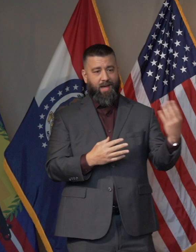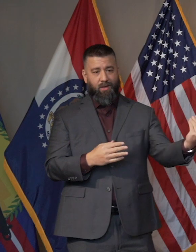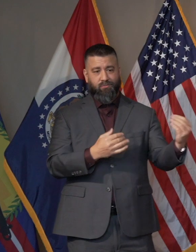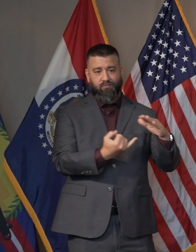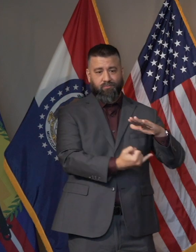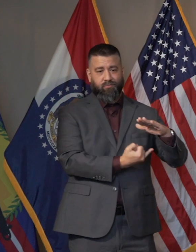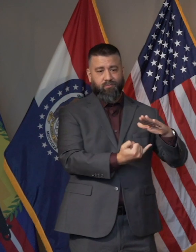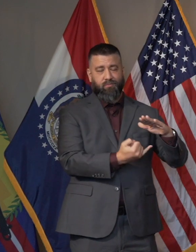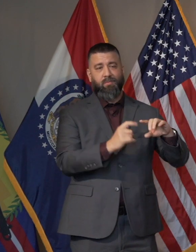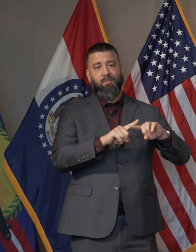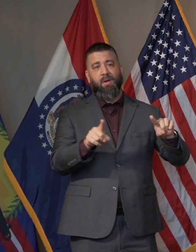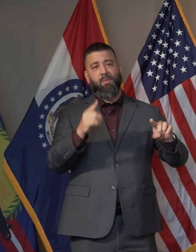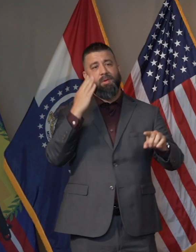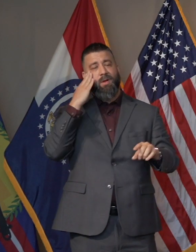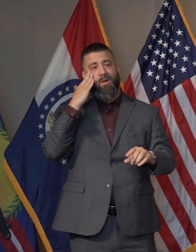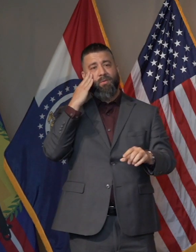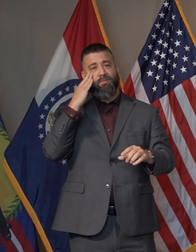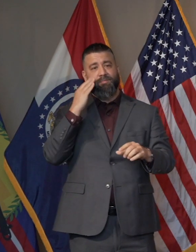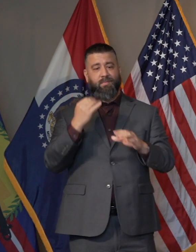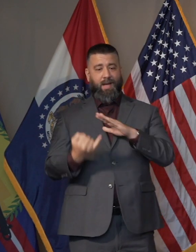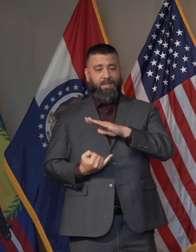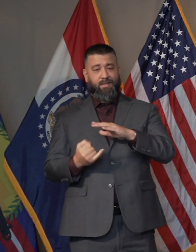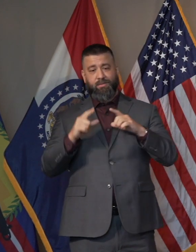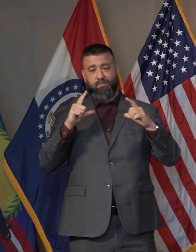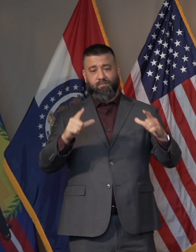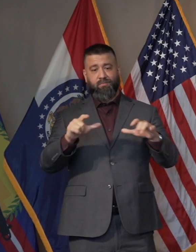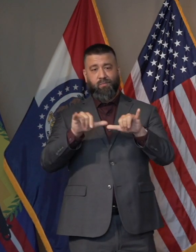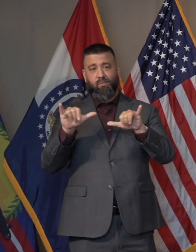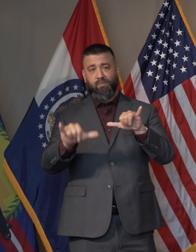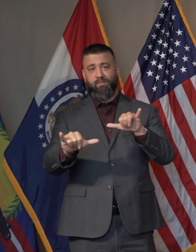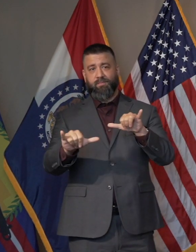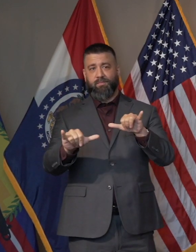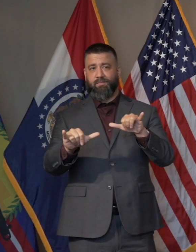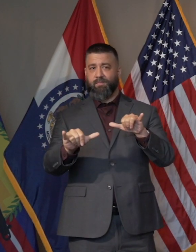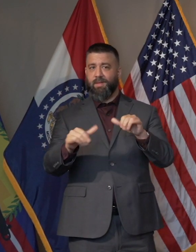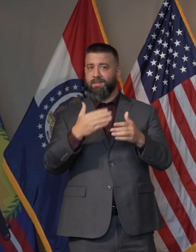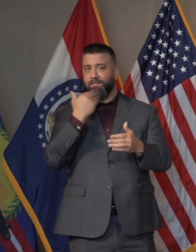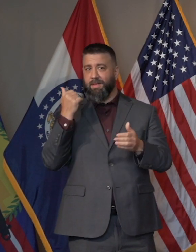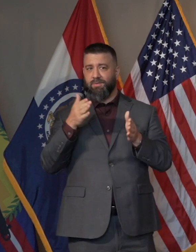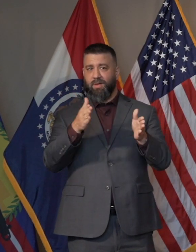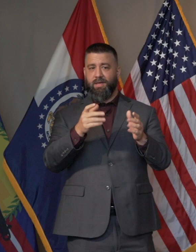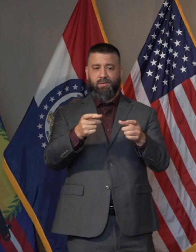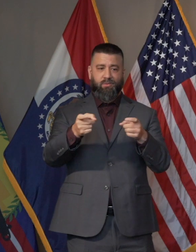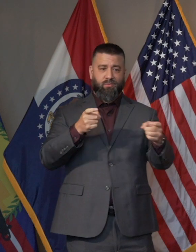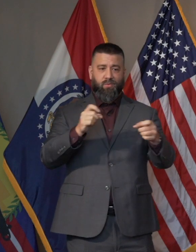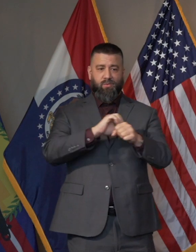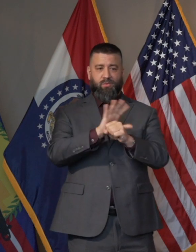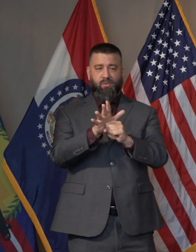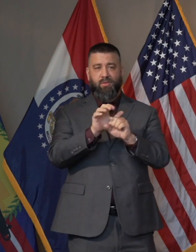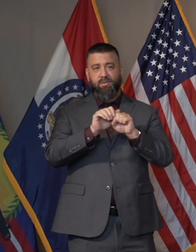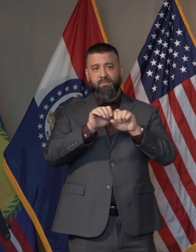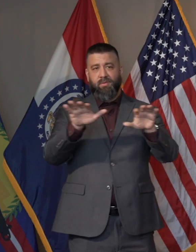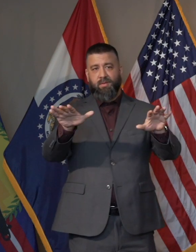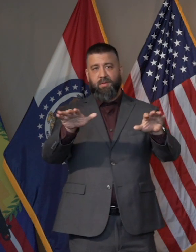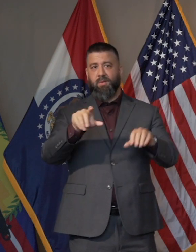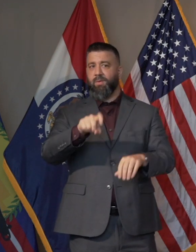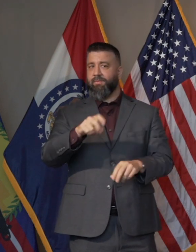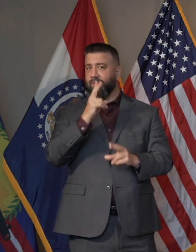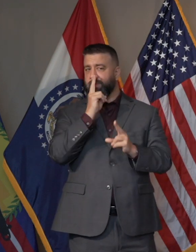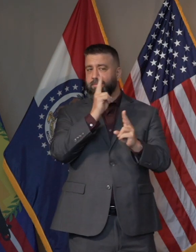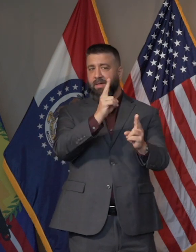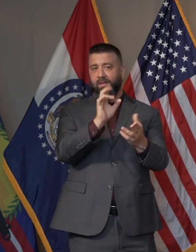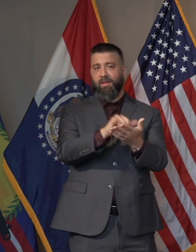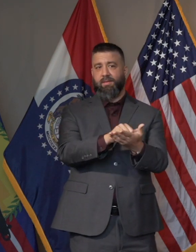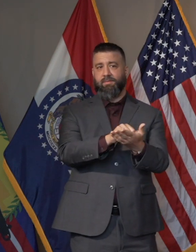the best non-pharmacological intervention that we have to control the spread of this virus. And we have to respect